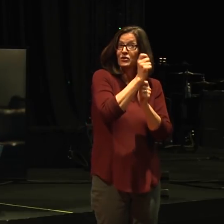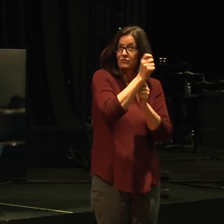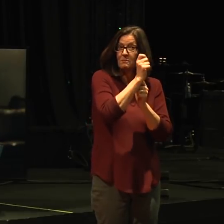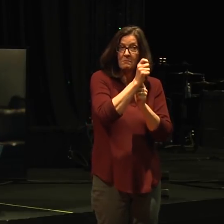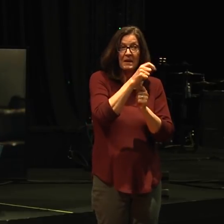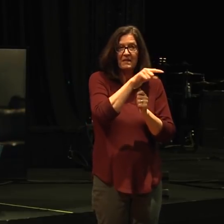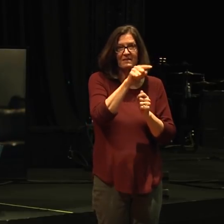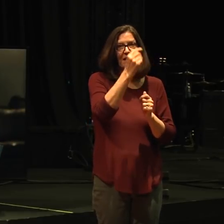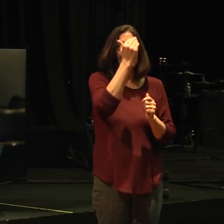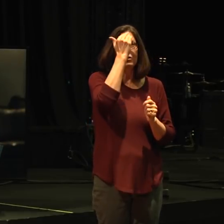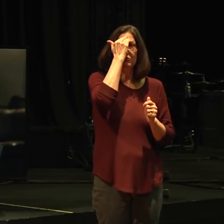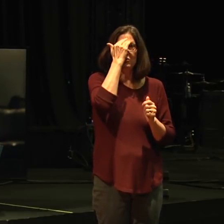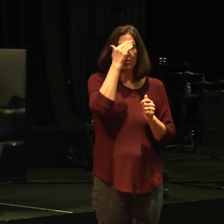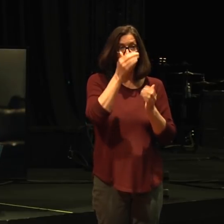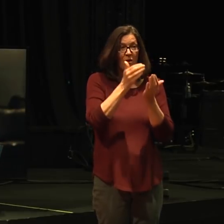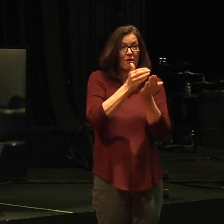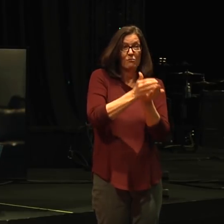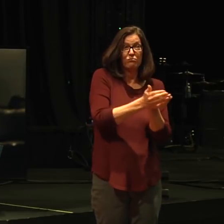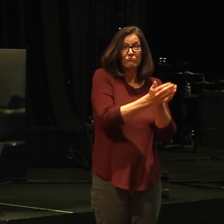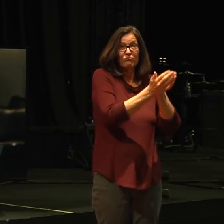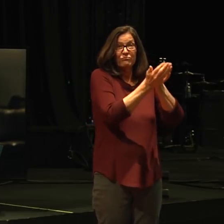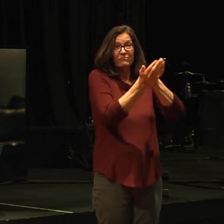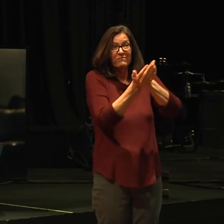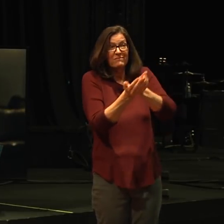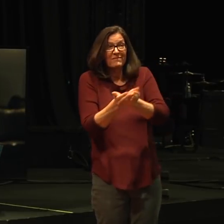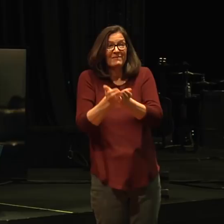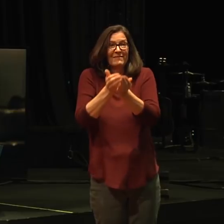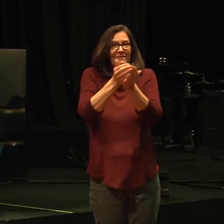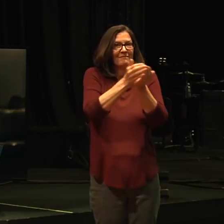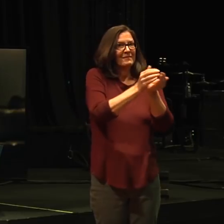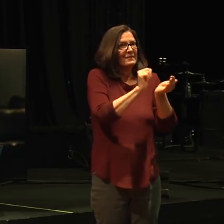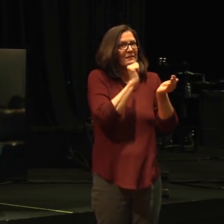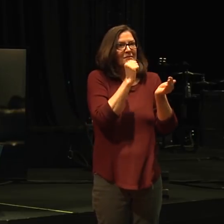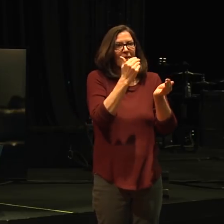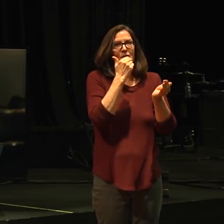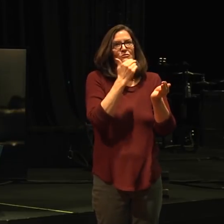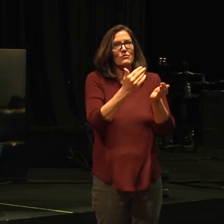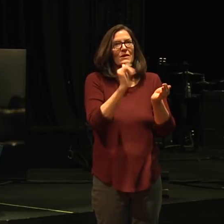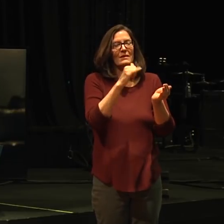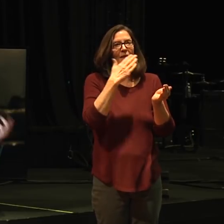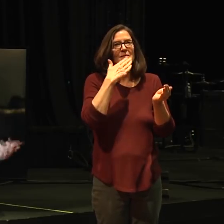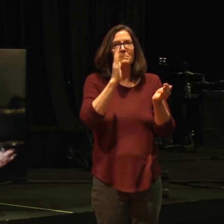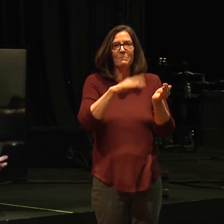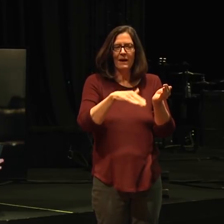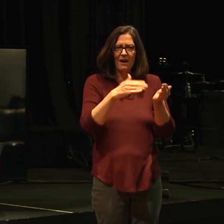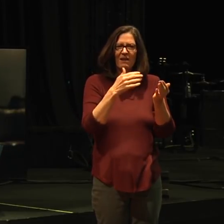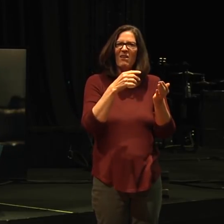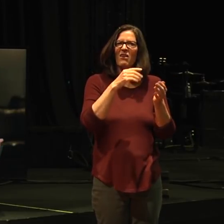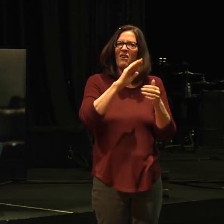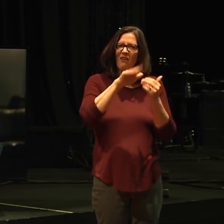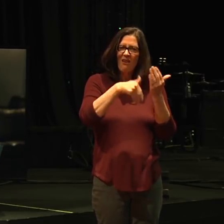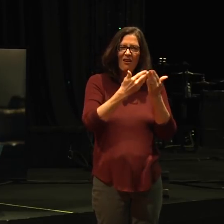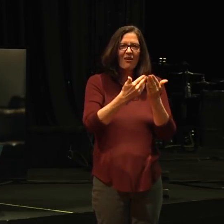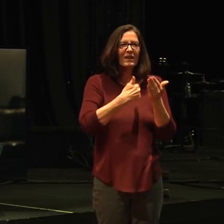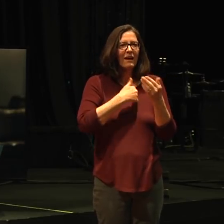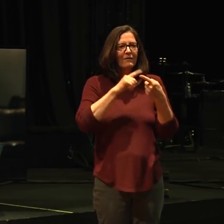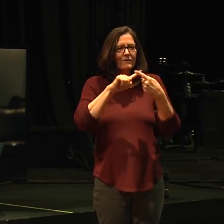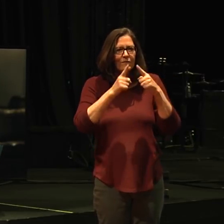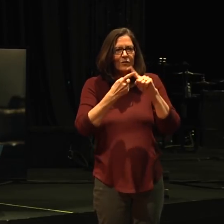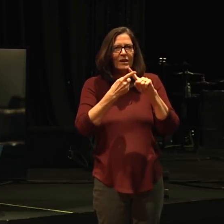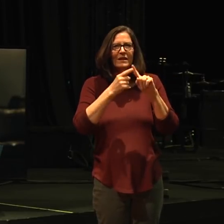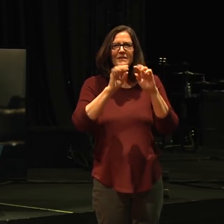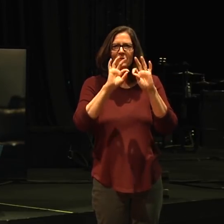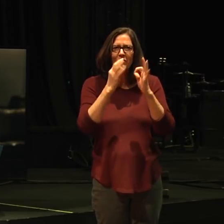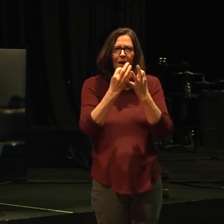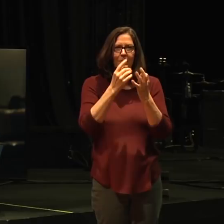they knew, hey, this is not good. This is bad. They all had friends and neighbors and relatives who were at the